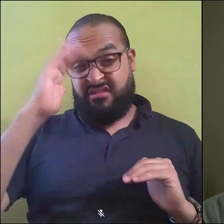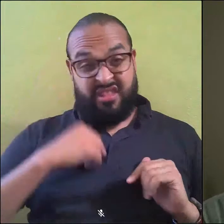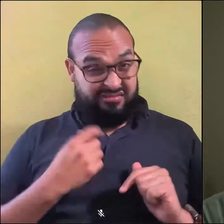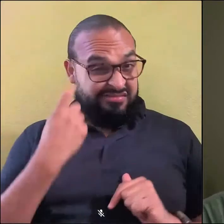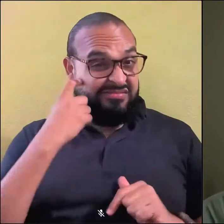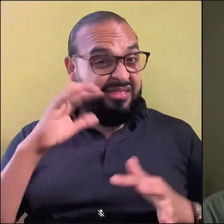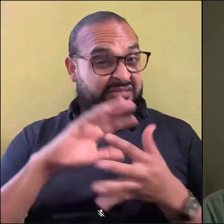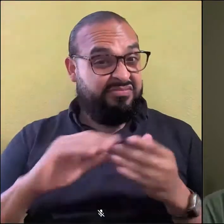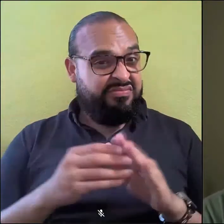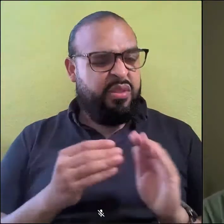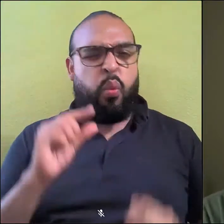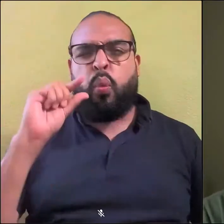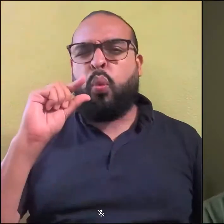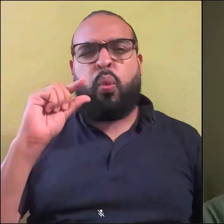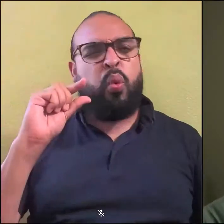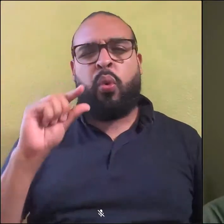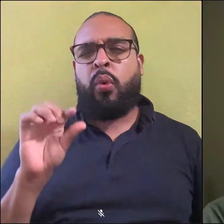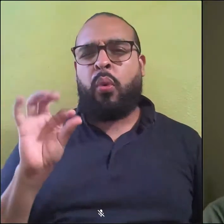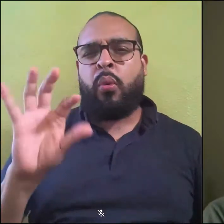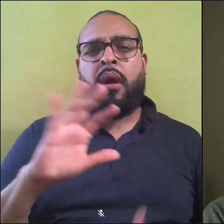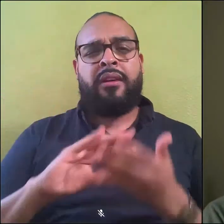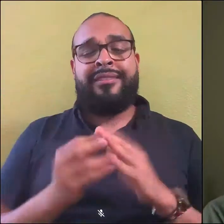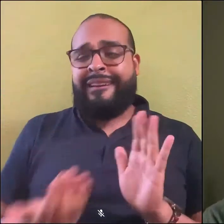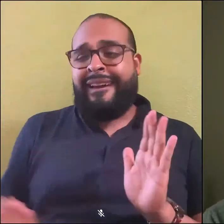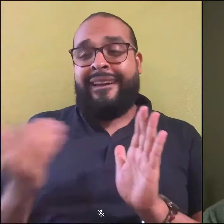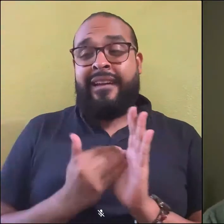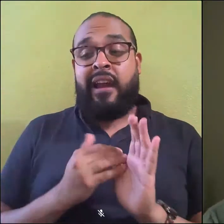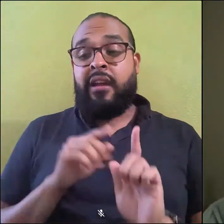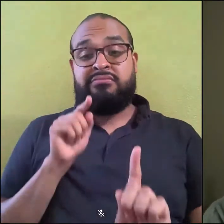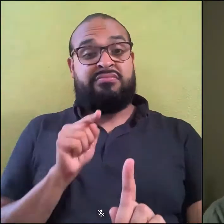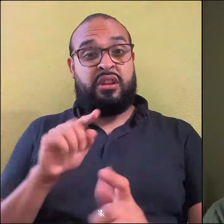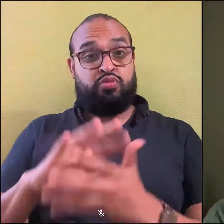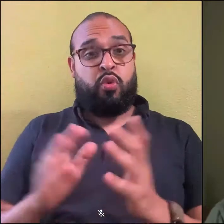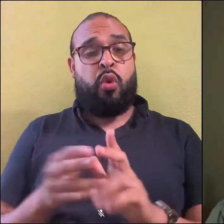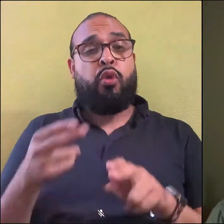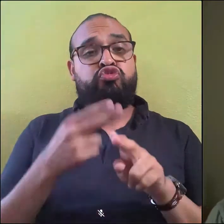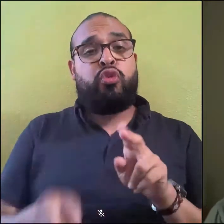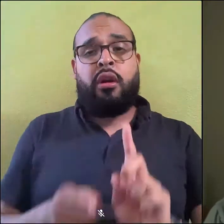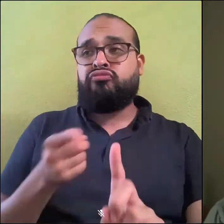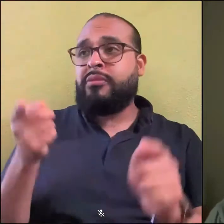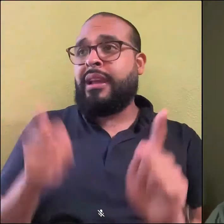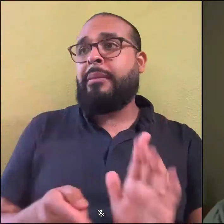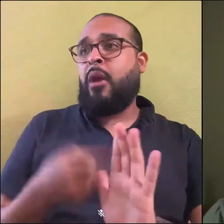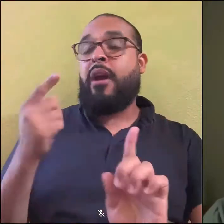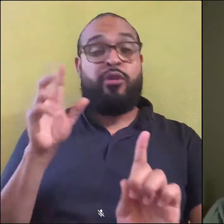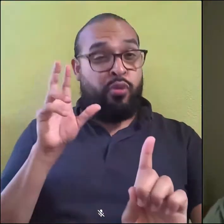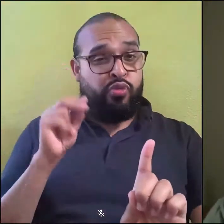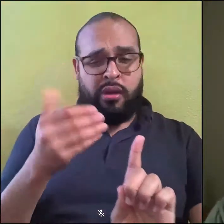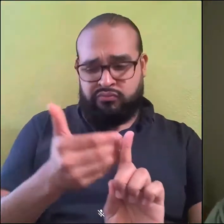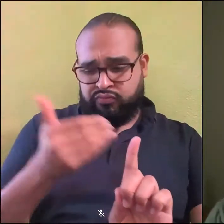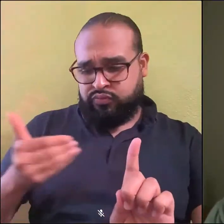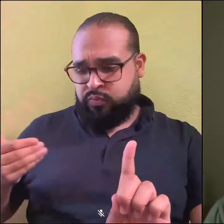Again, this story is 400,000 years long. There is so much out there that we can all